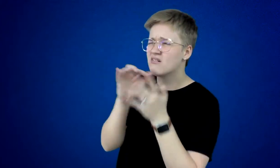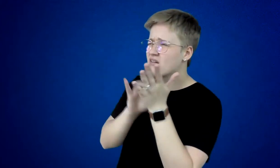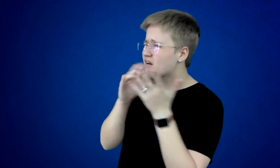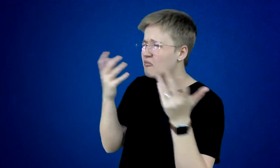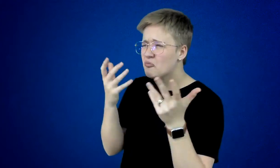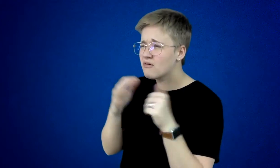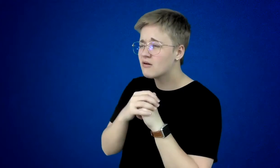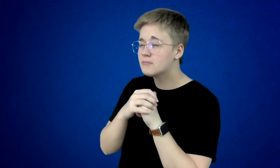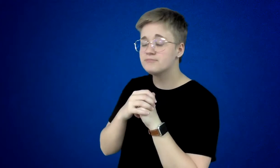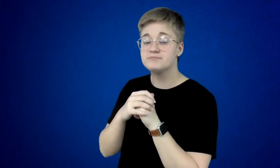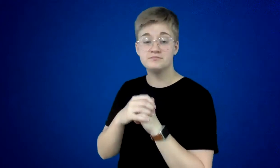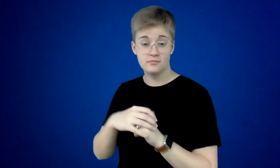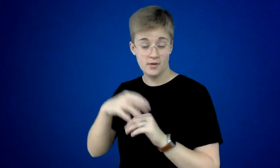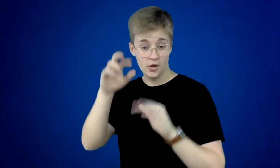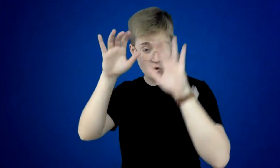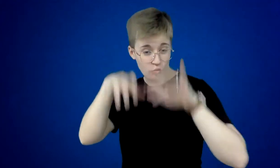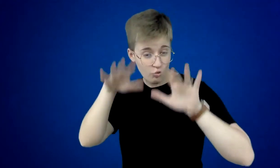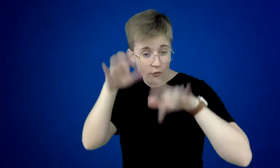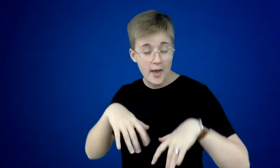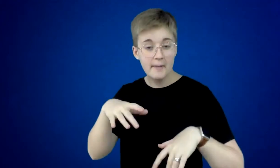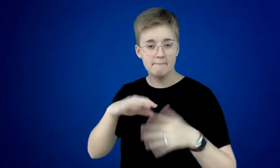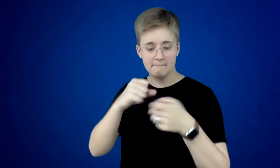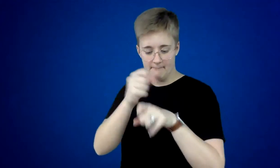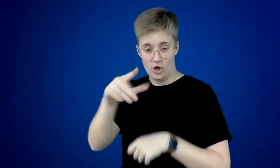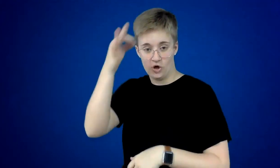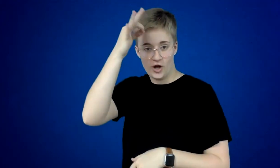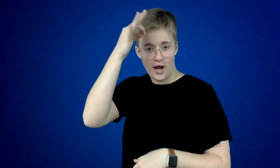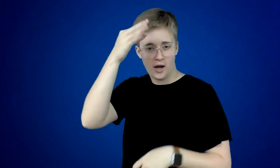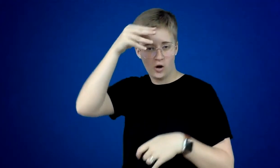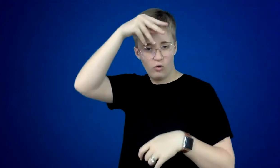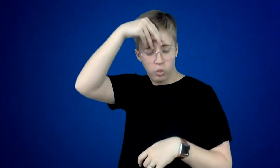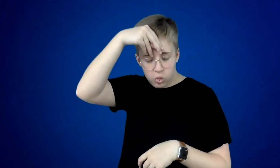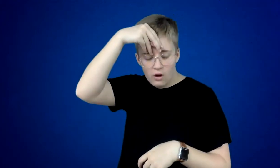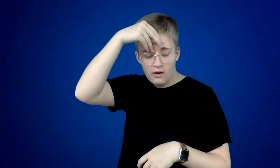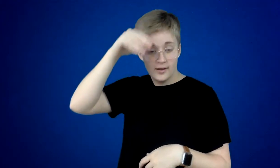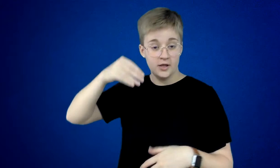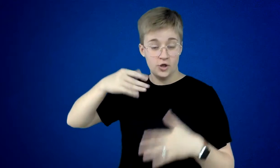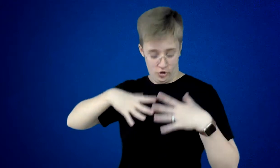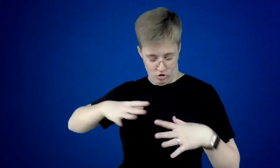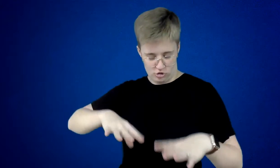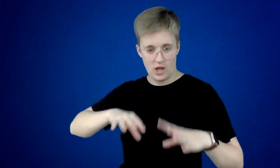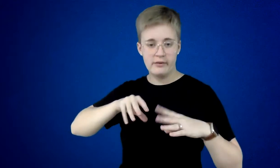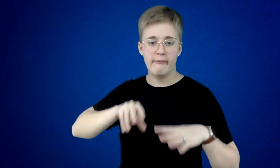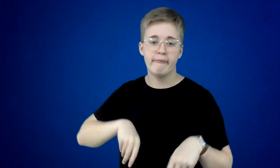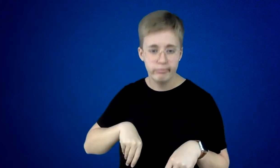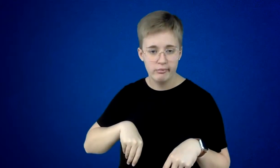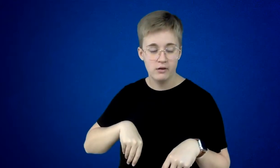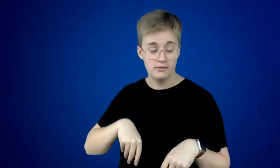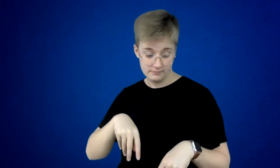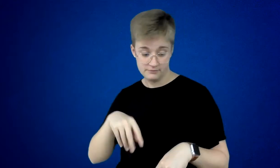The rain made her hair stick to her scalp. It made her dress droopy. Rob looked at her small, pinched face and